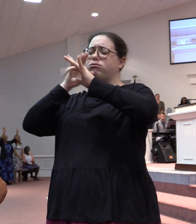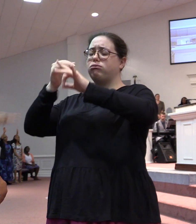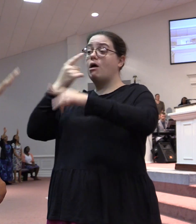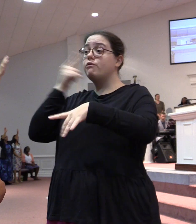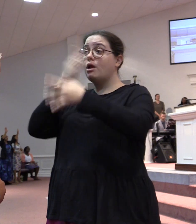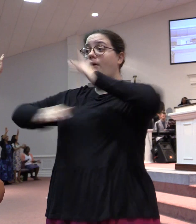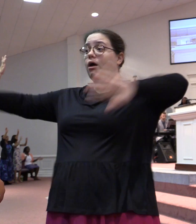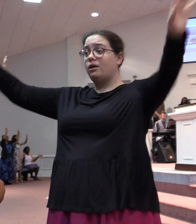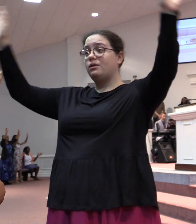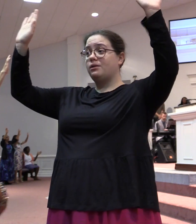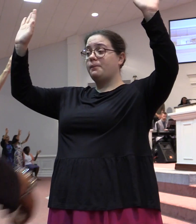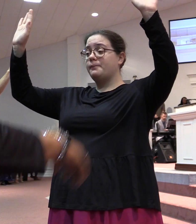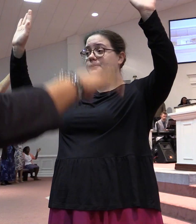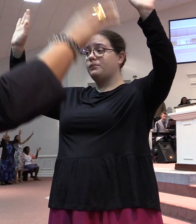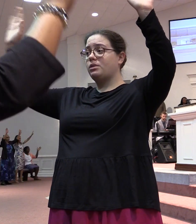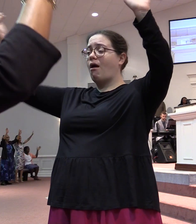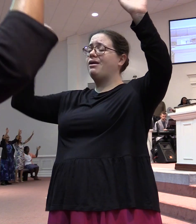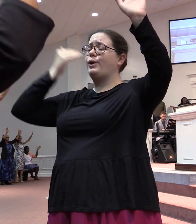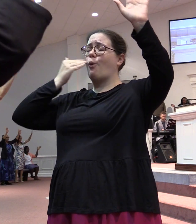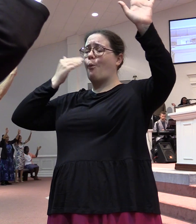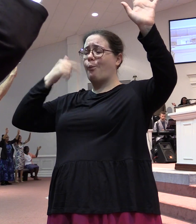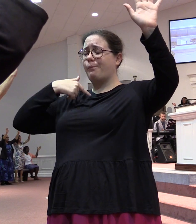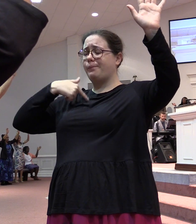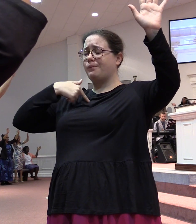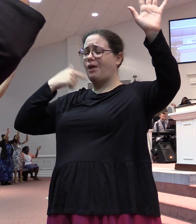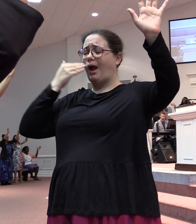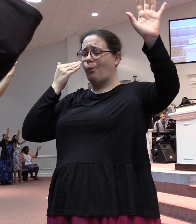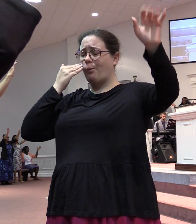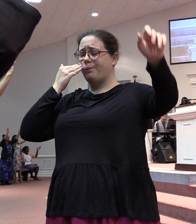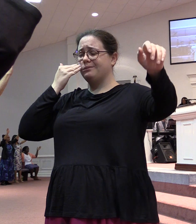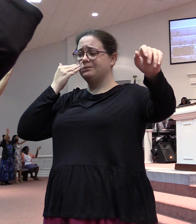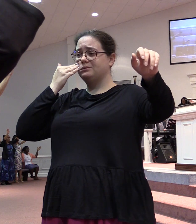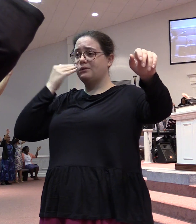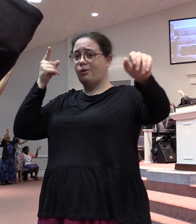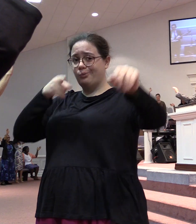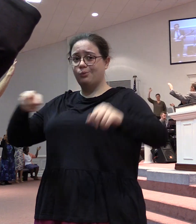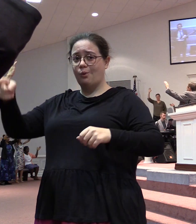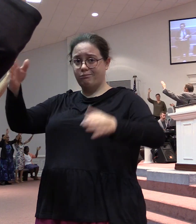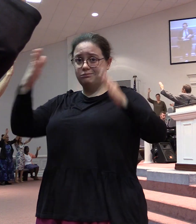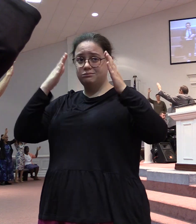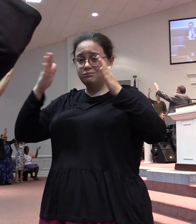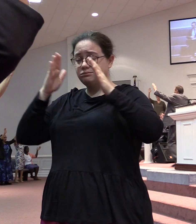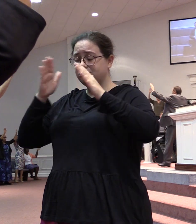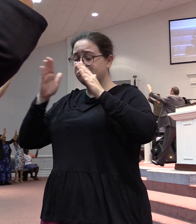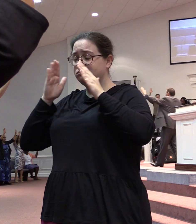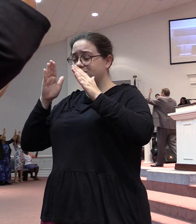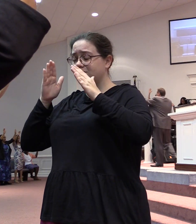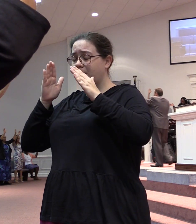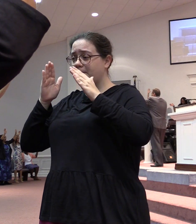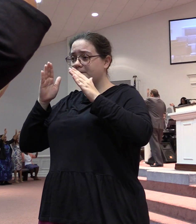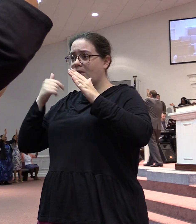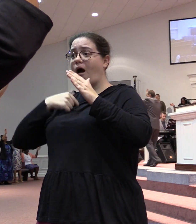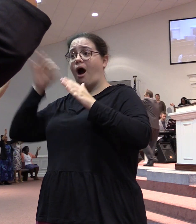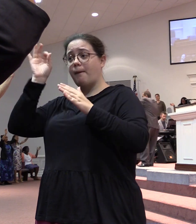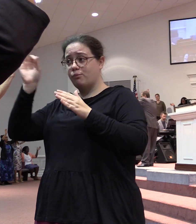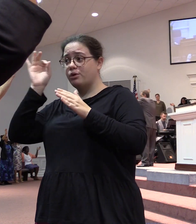over this place. I know, under the sound of my voice, that I am preaching to some